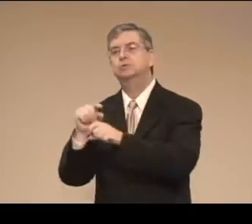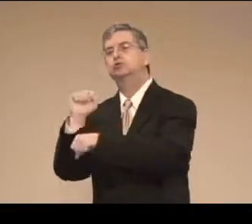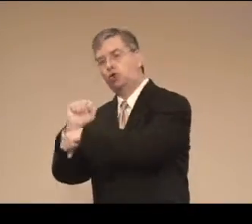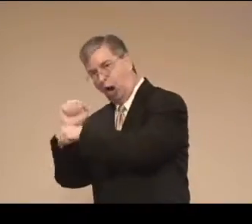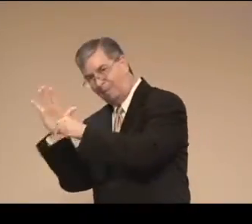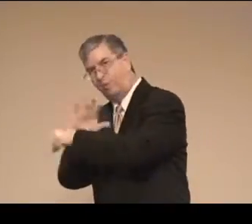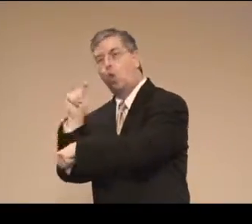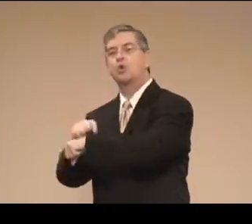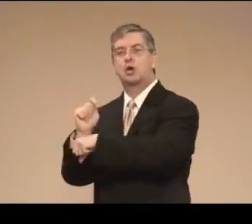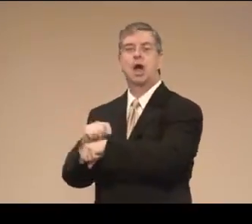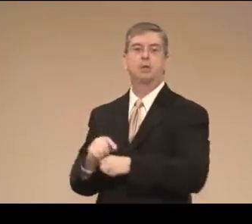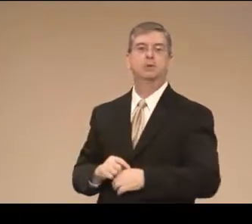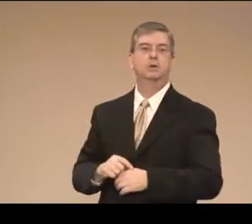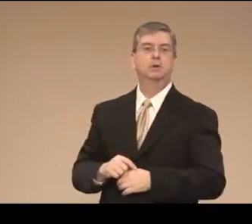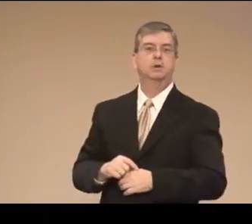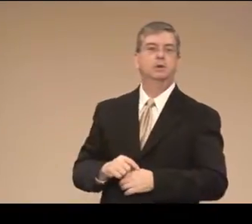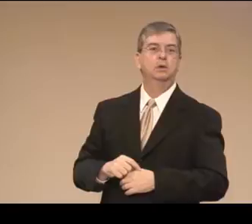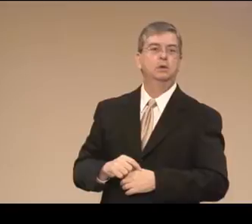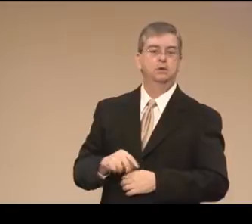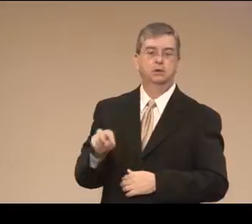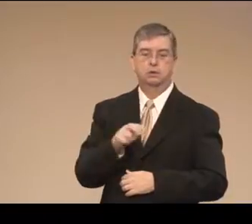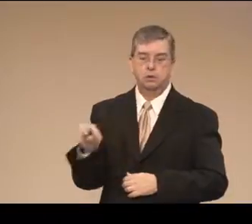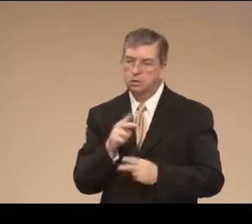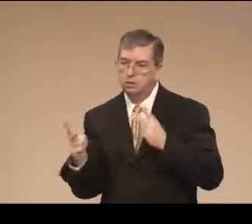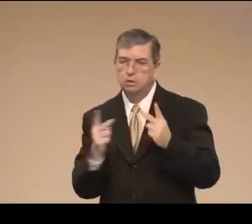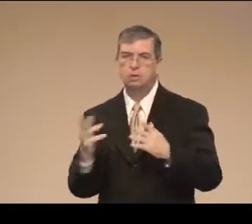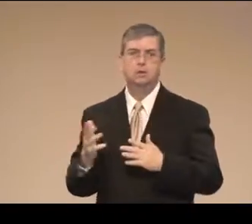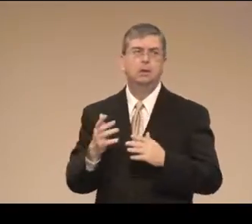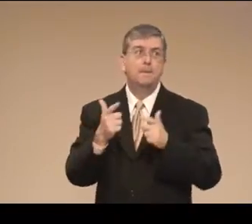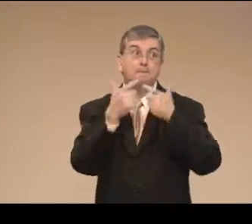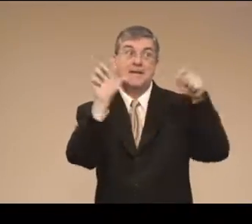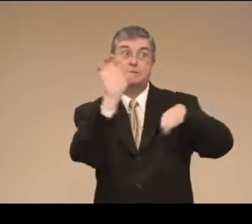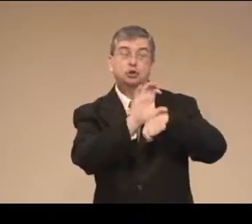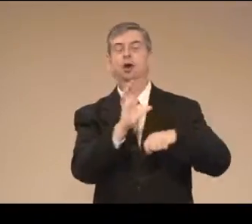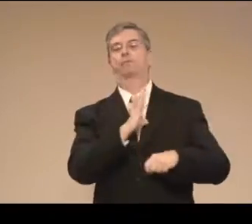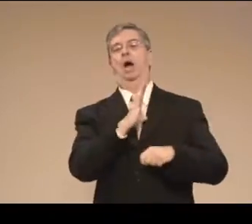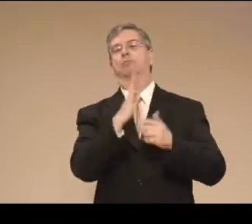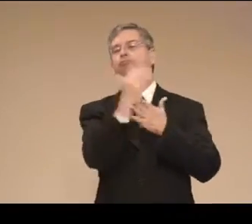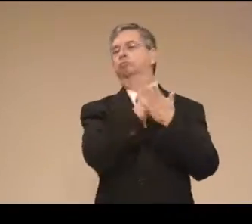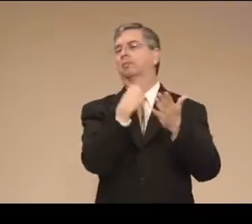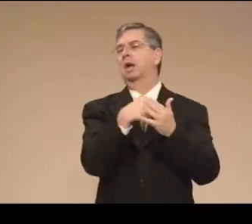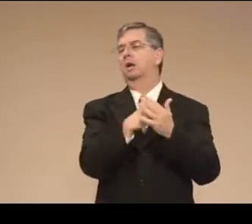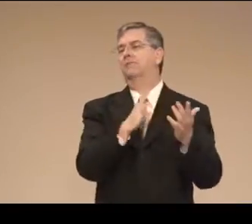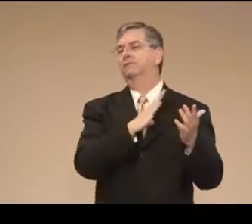He has a small church and he works full time. And I saw that in him. Now, if